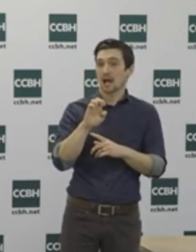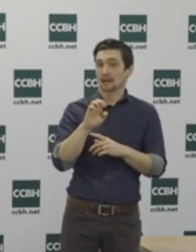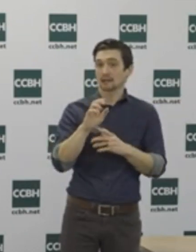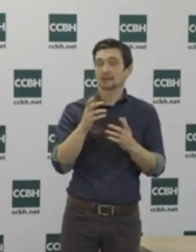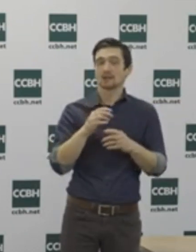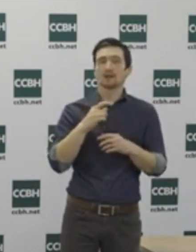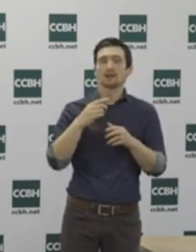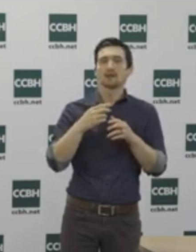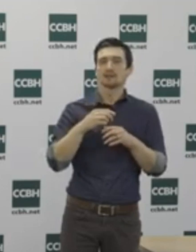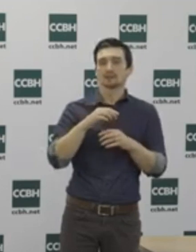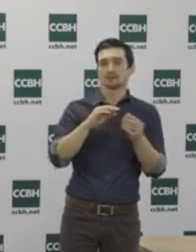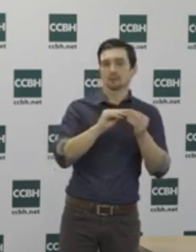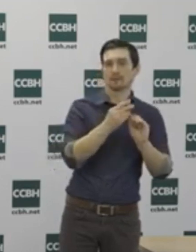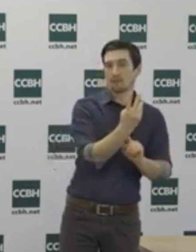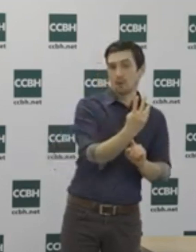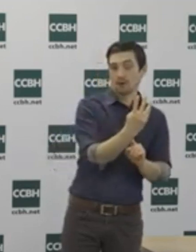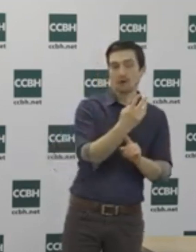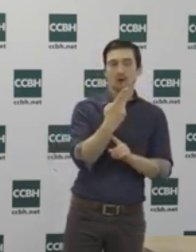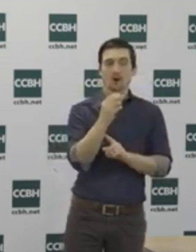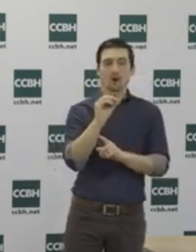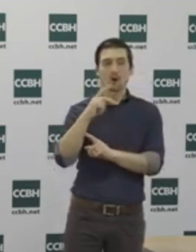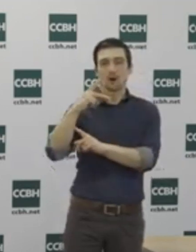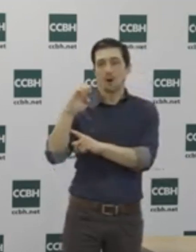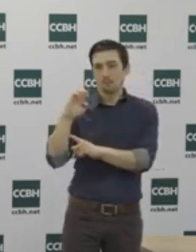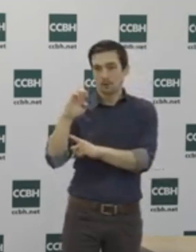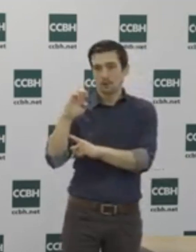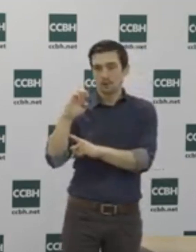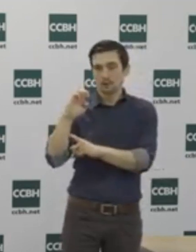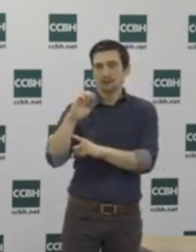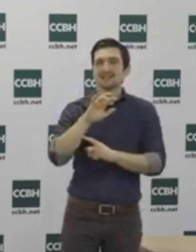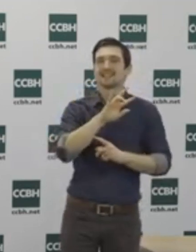for HOPE, so for HOPE, to